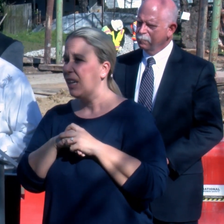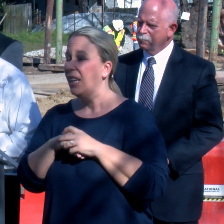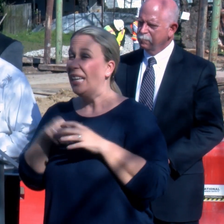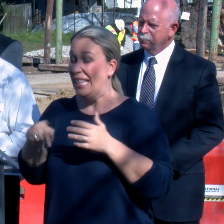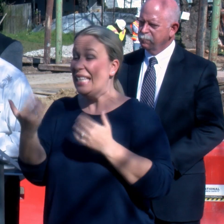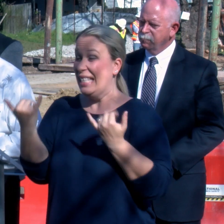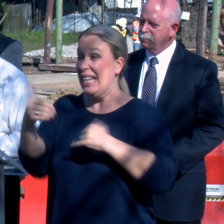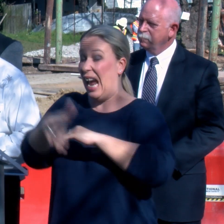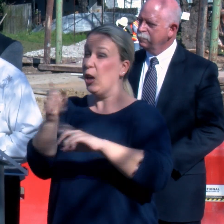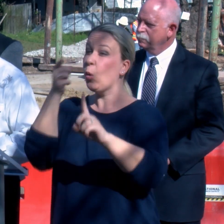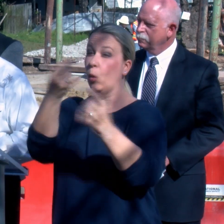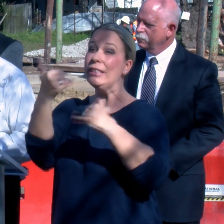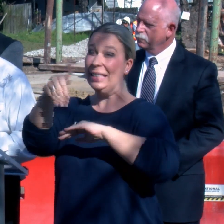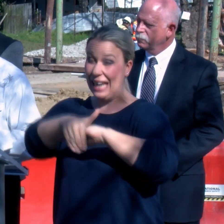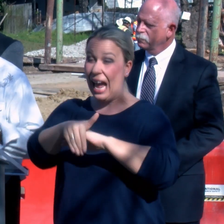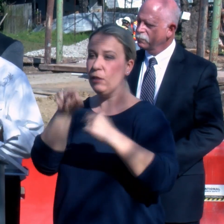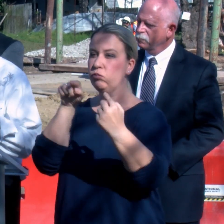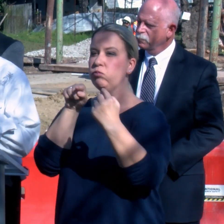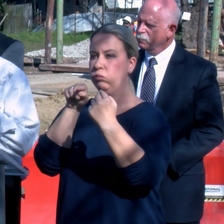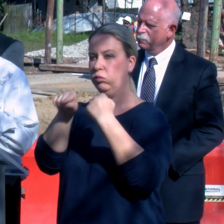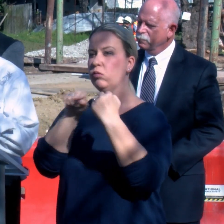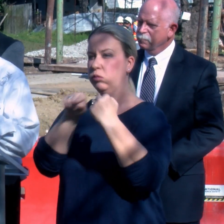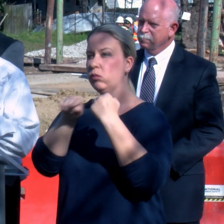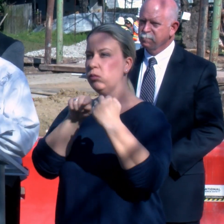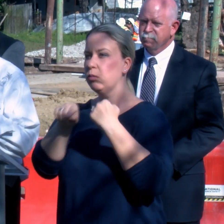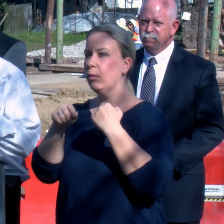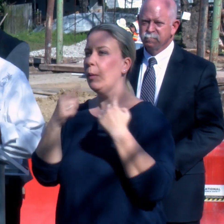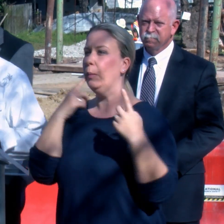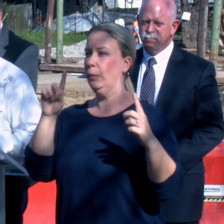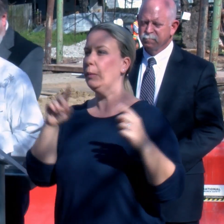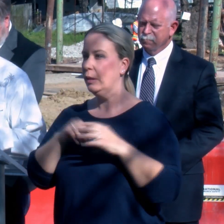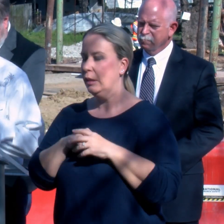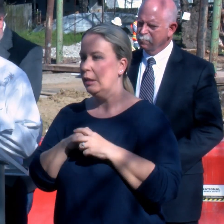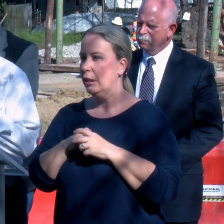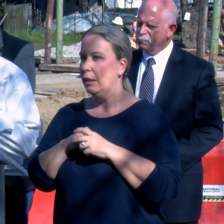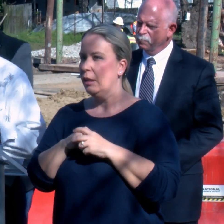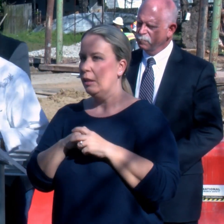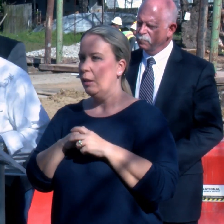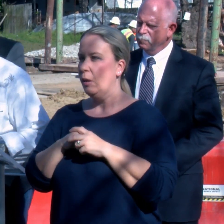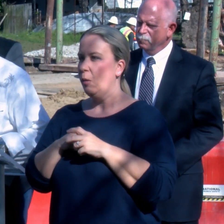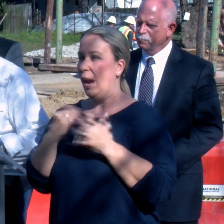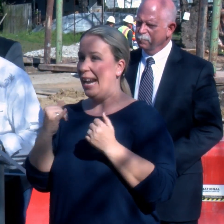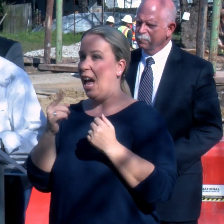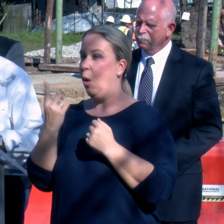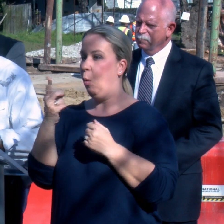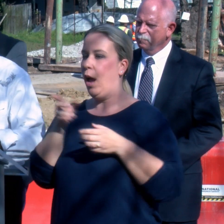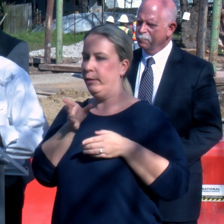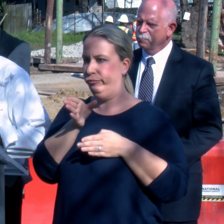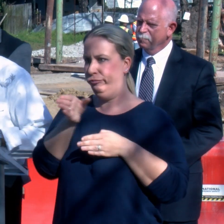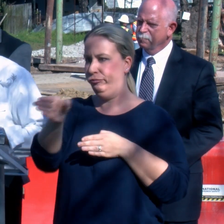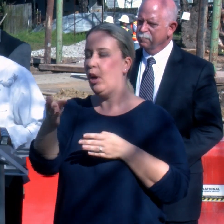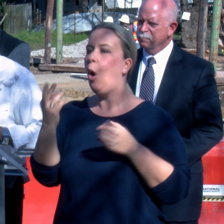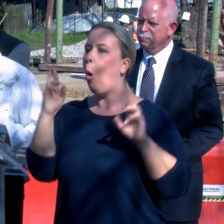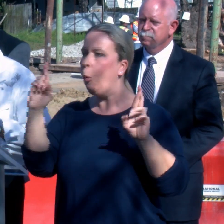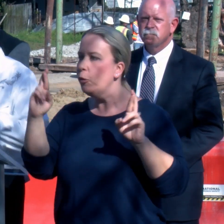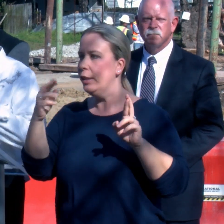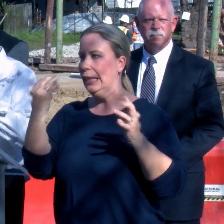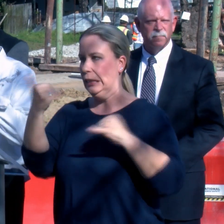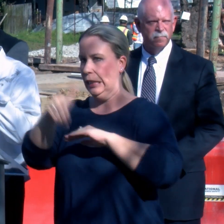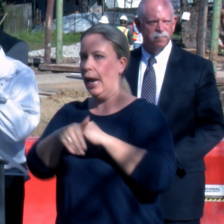this evening. That's the goal, is to turn one portion of Clinton into two-way traffic.